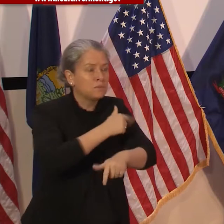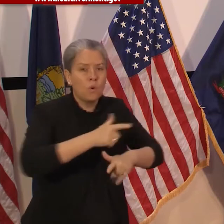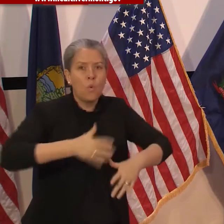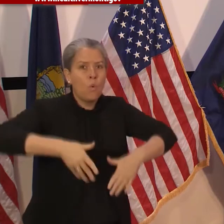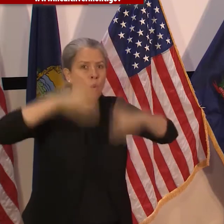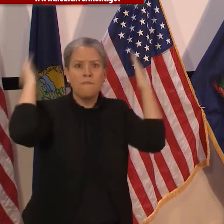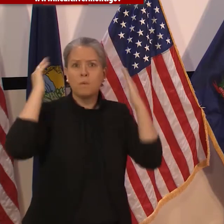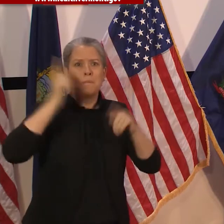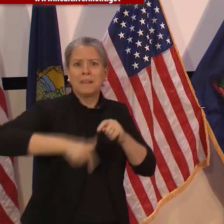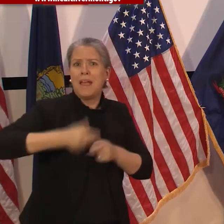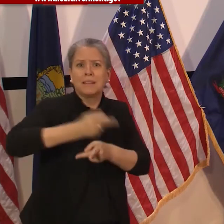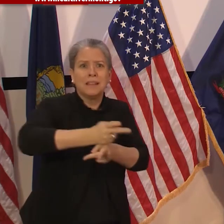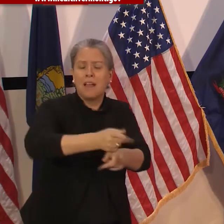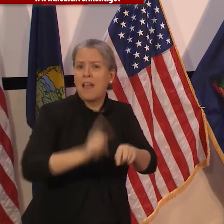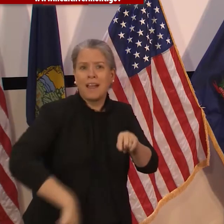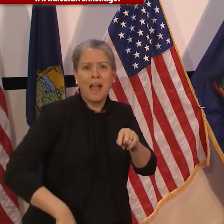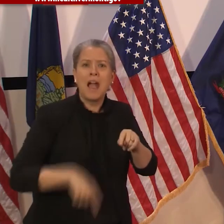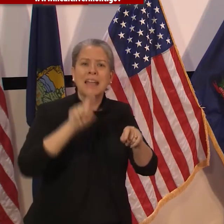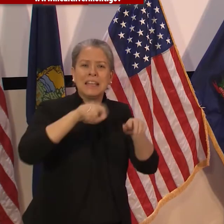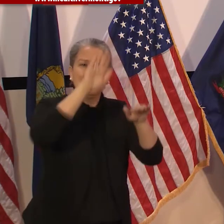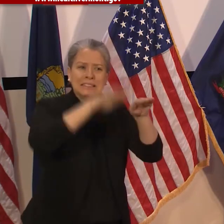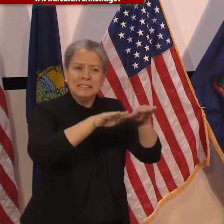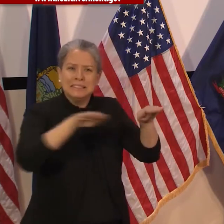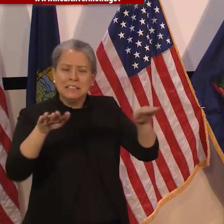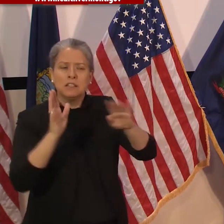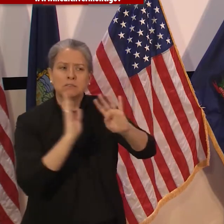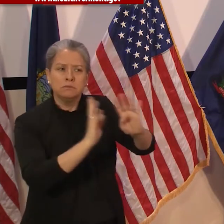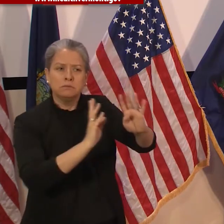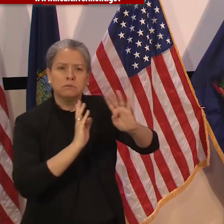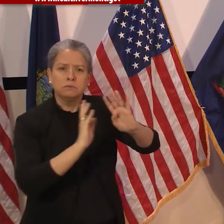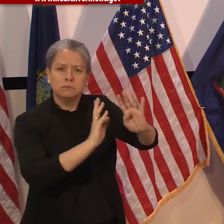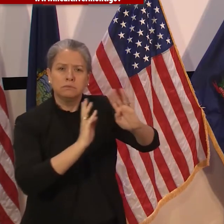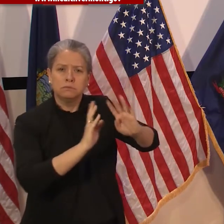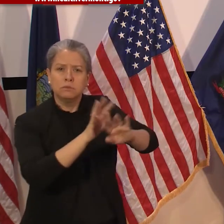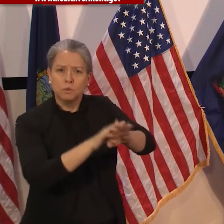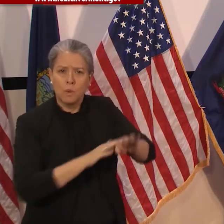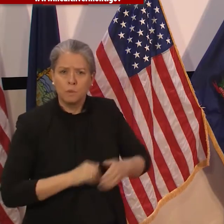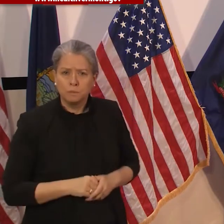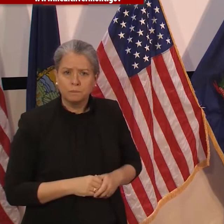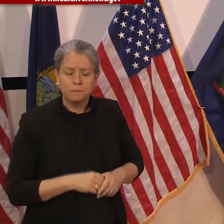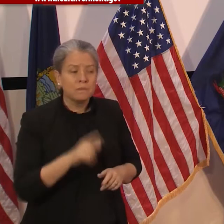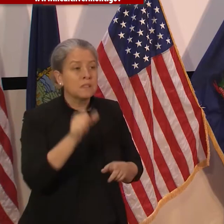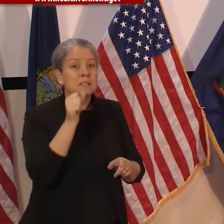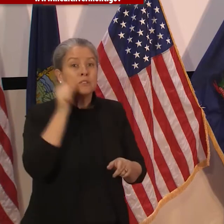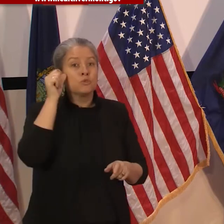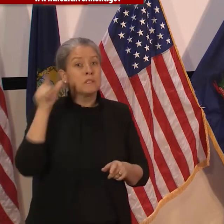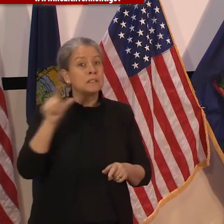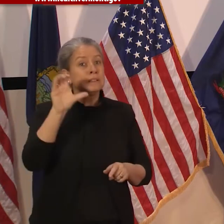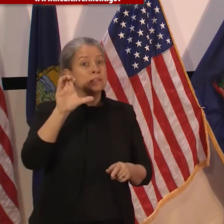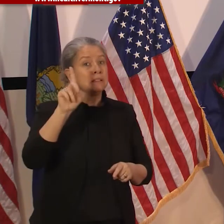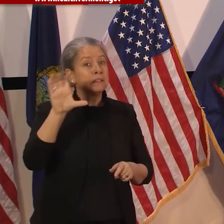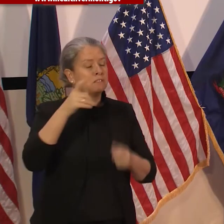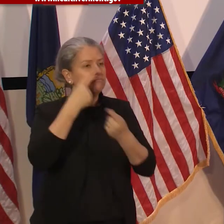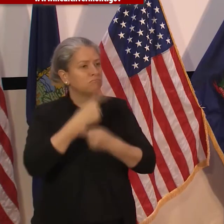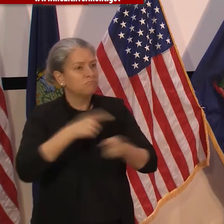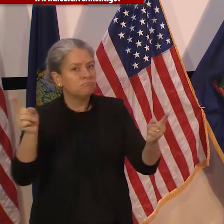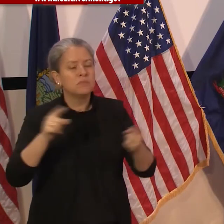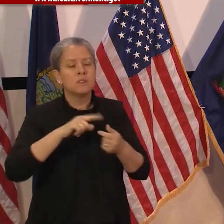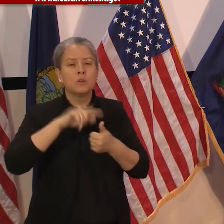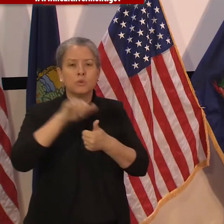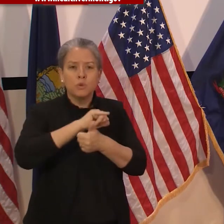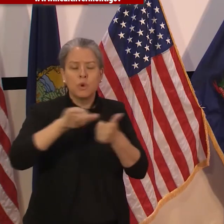Yesterday, the Center for Disease Control issued new guidance asking those in New York, New Jersey, and Connecticut